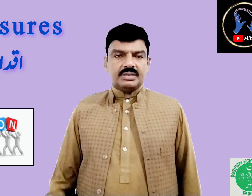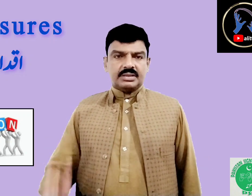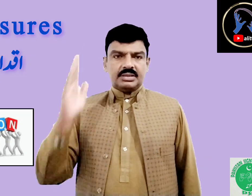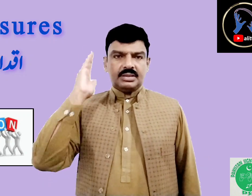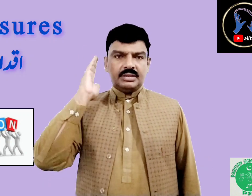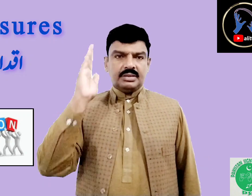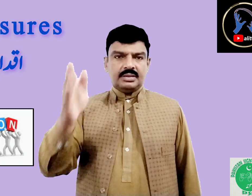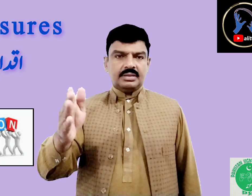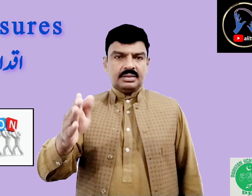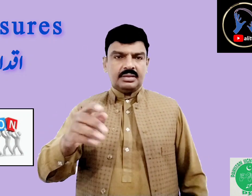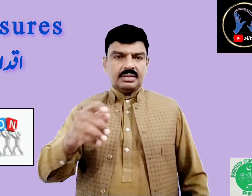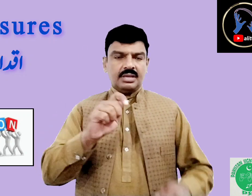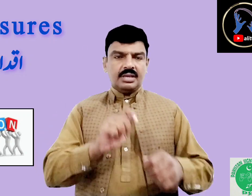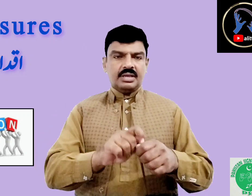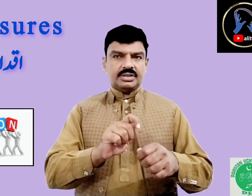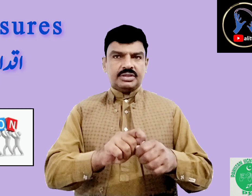measures action